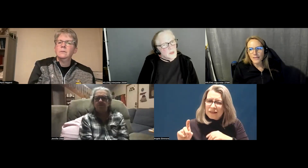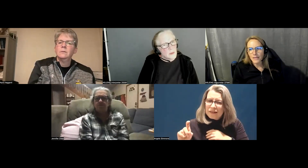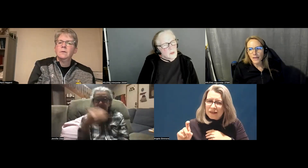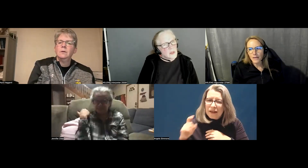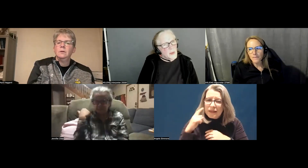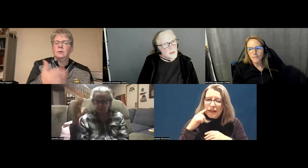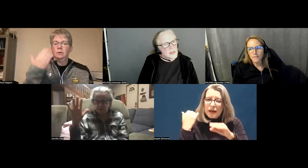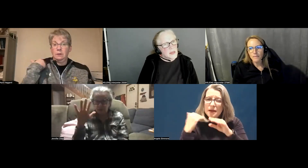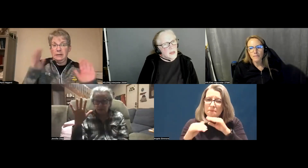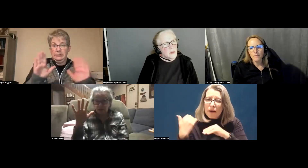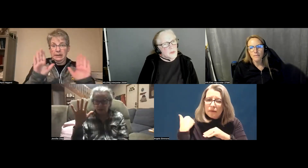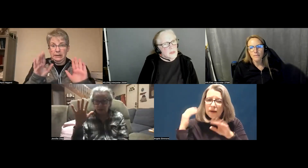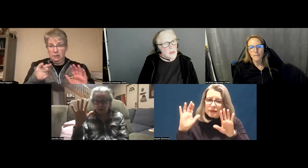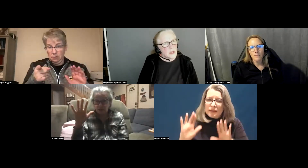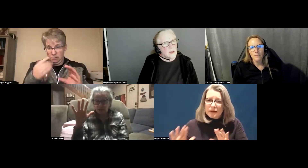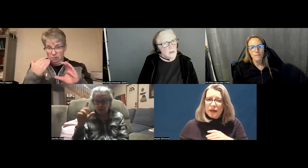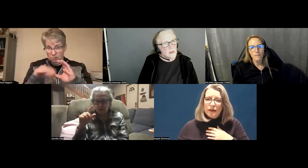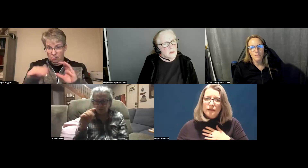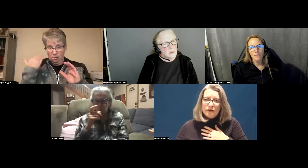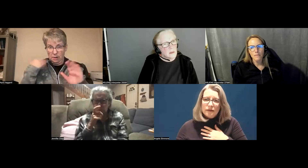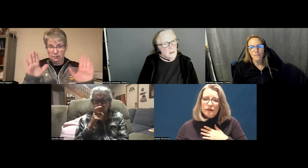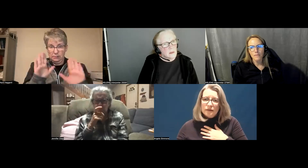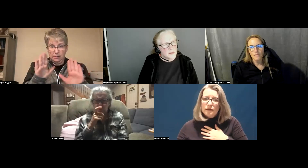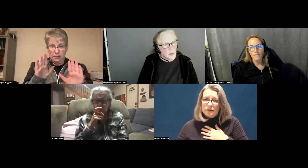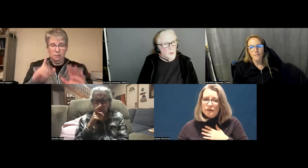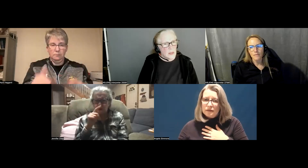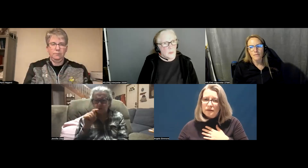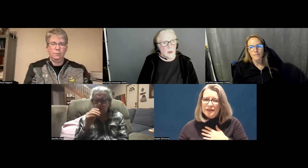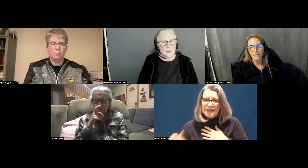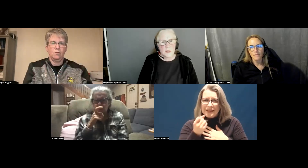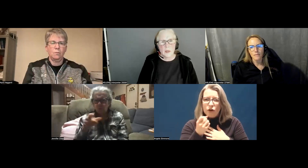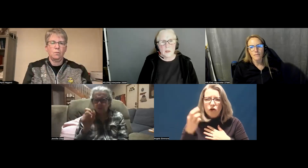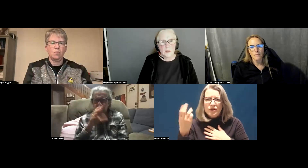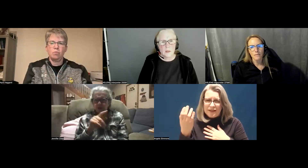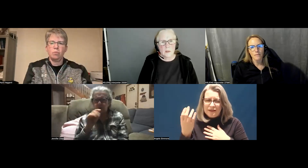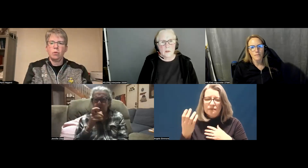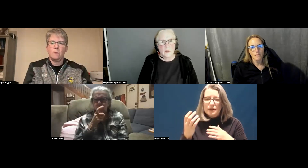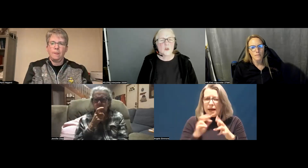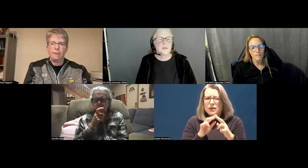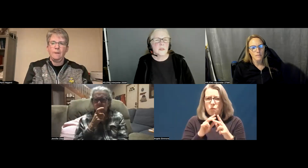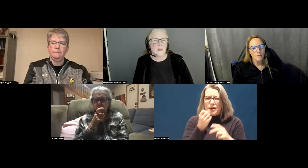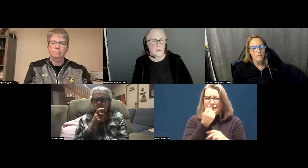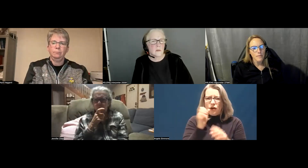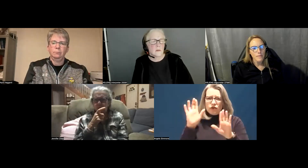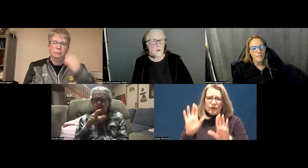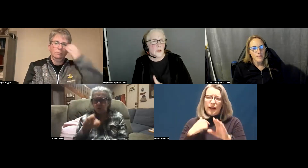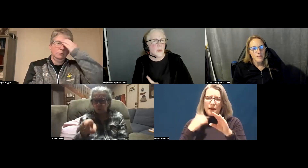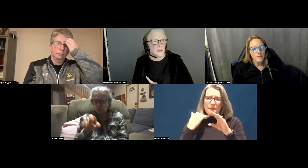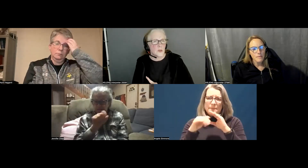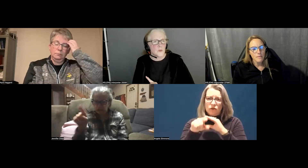Last Sunday? Did it come out on Sunday? Was it Sunday? Is that when I emailed on Sunday? And who sent it? Who emailed